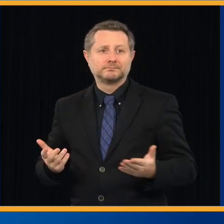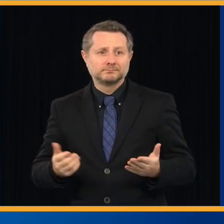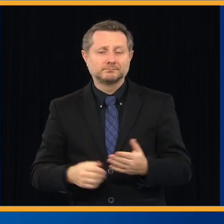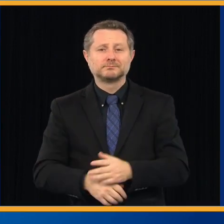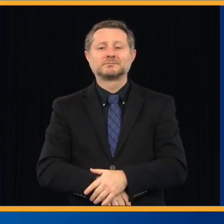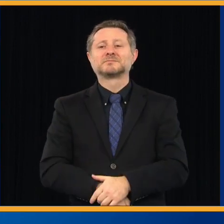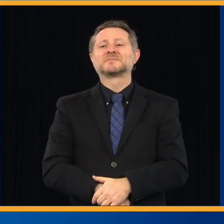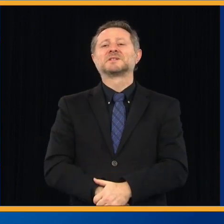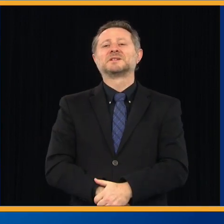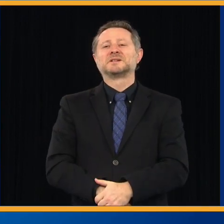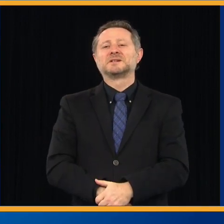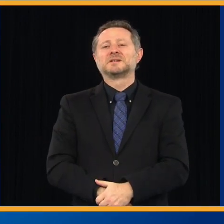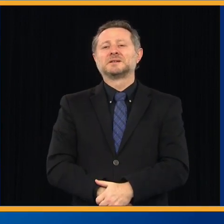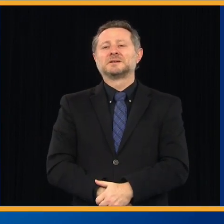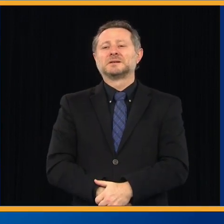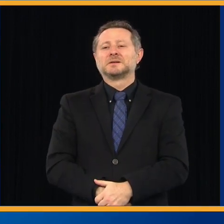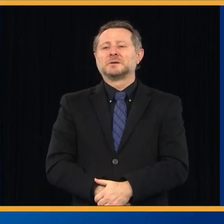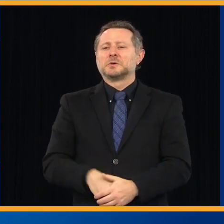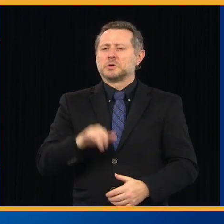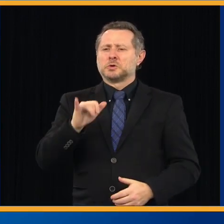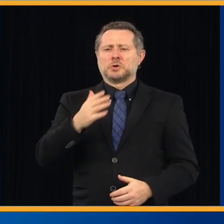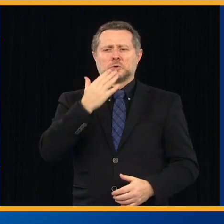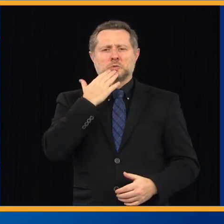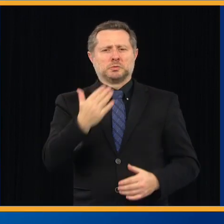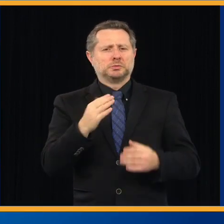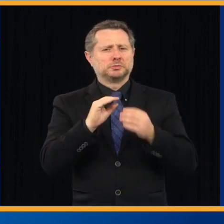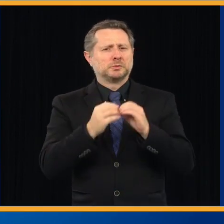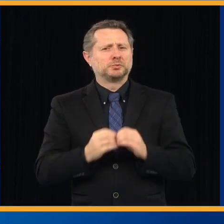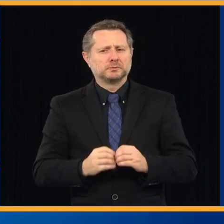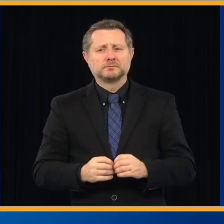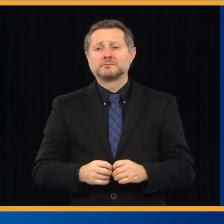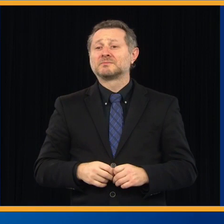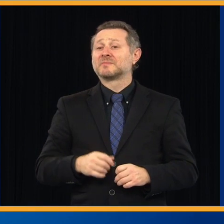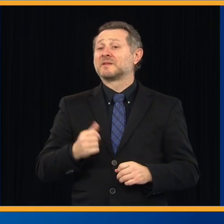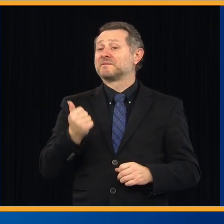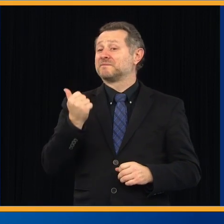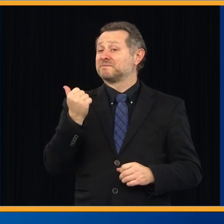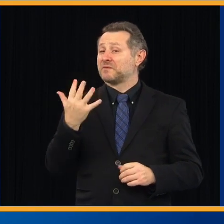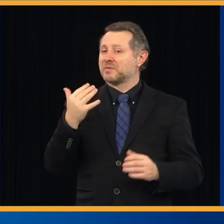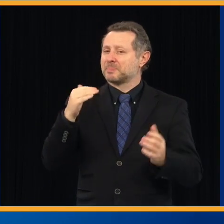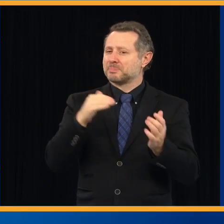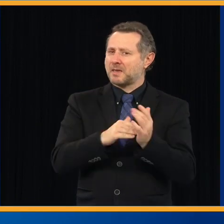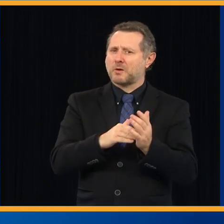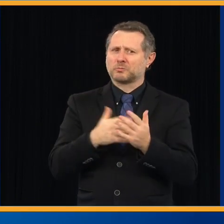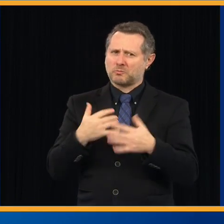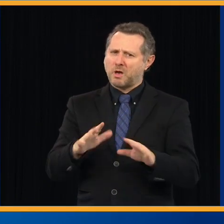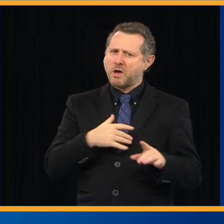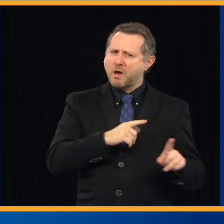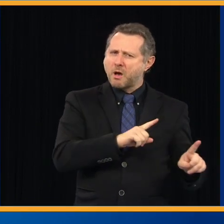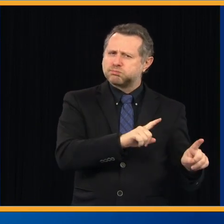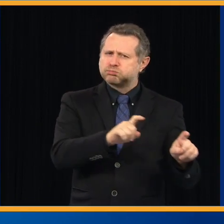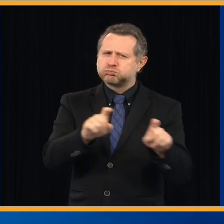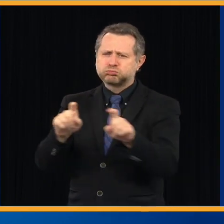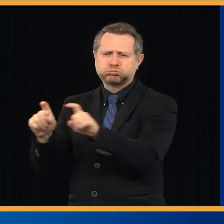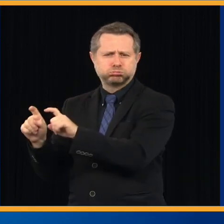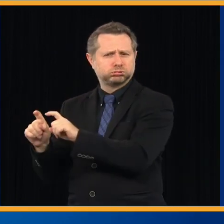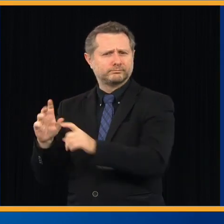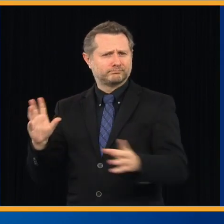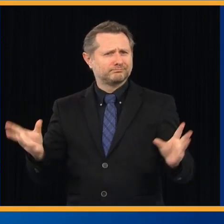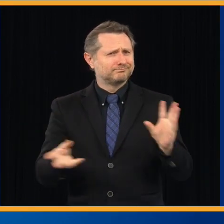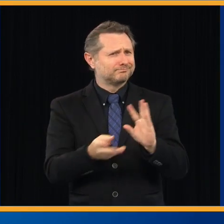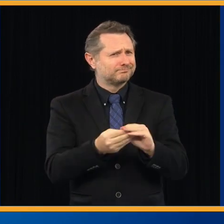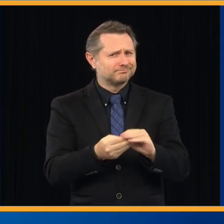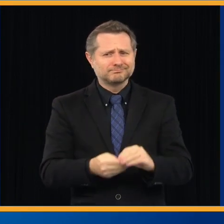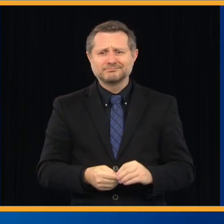outside the margin of error, so this is a good sign. And it is 15,000 people surveyed, so it's a large number. You can then start to look at where